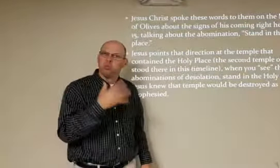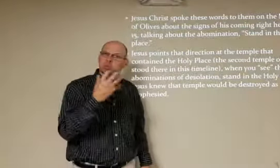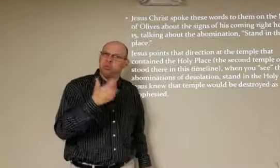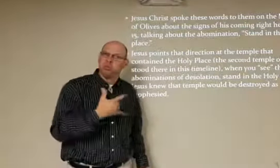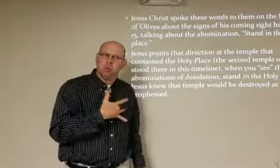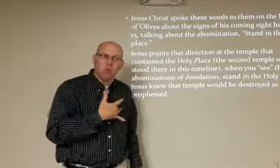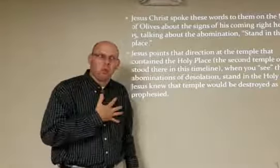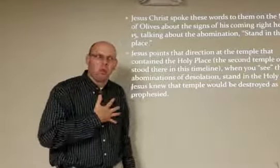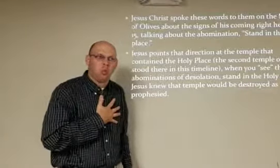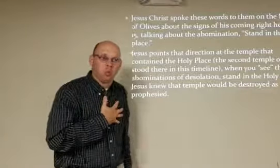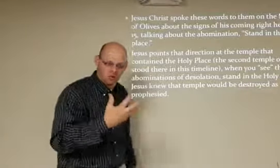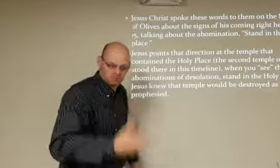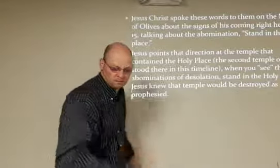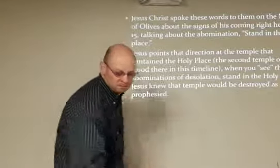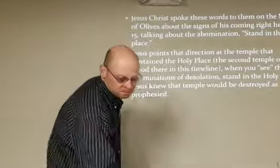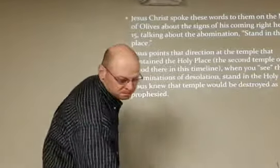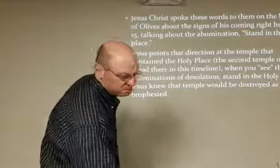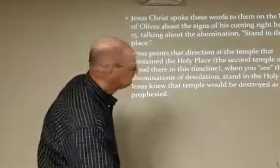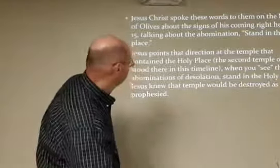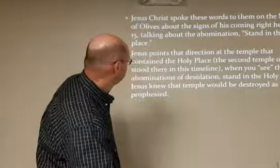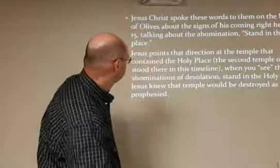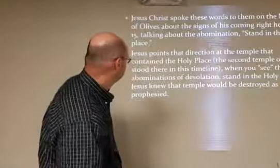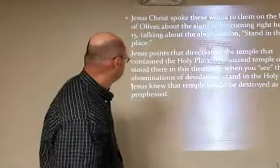It really touches my heart.